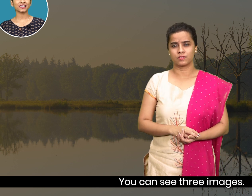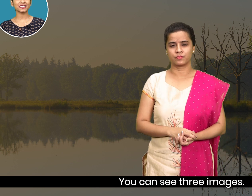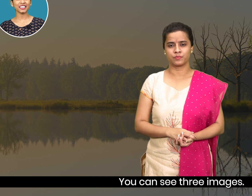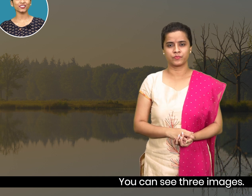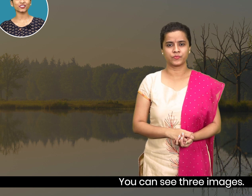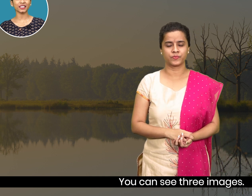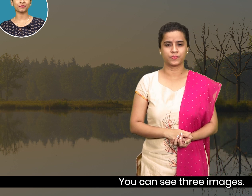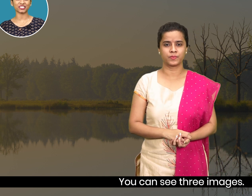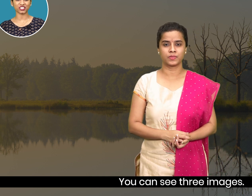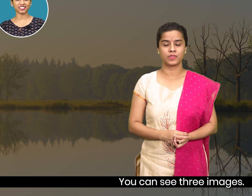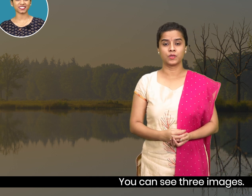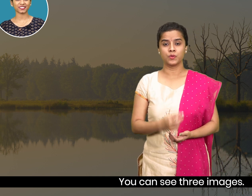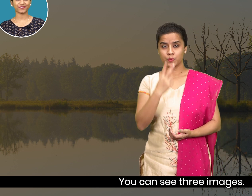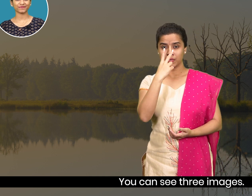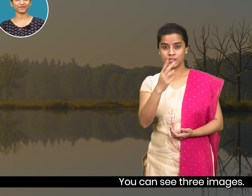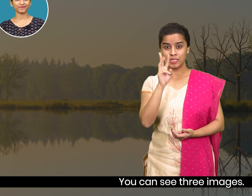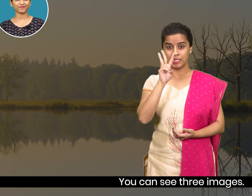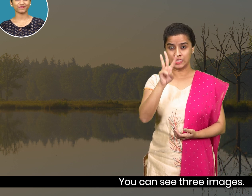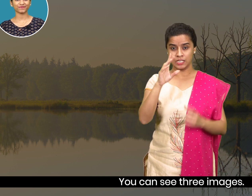You can see 3 images.